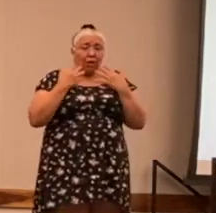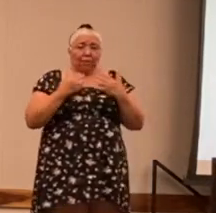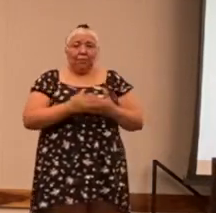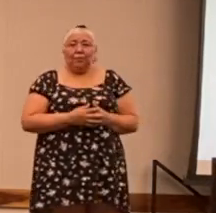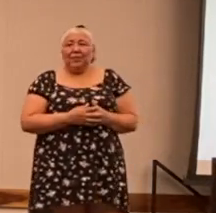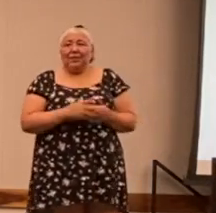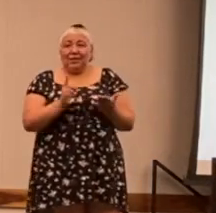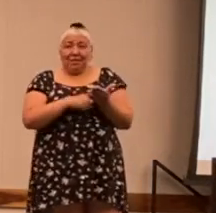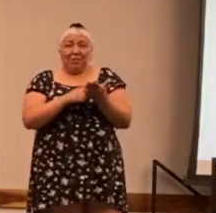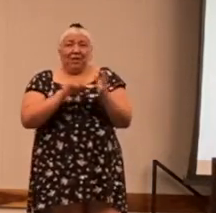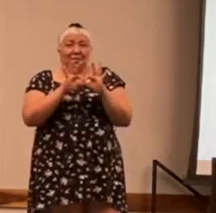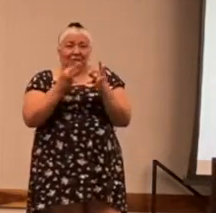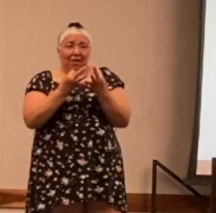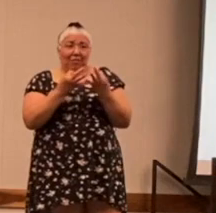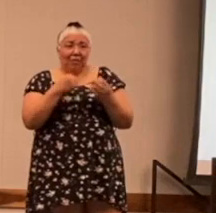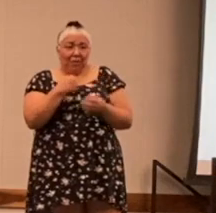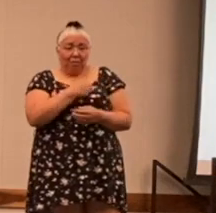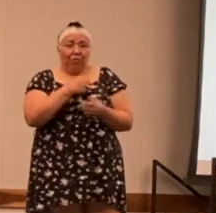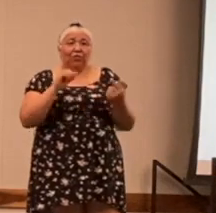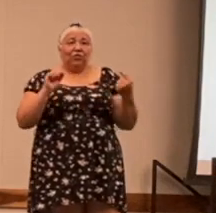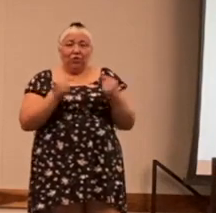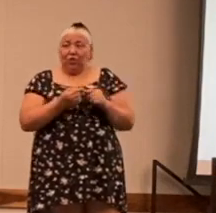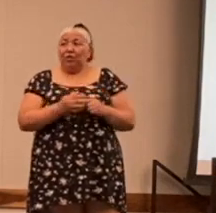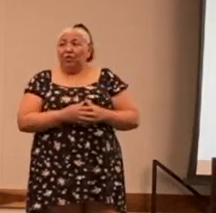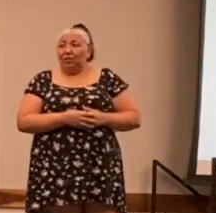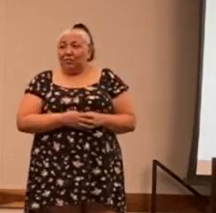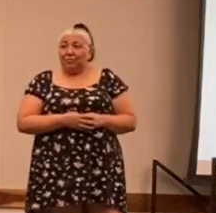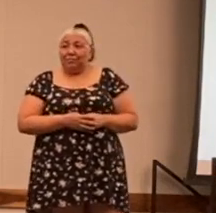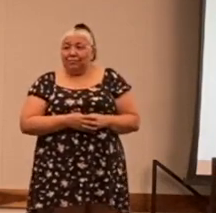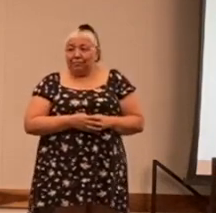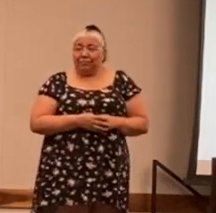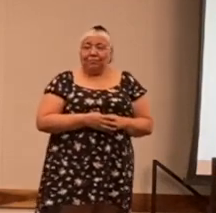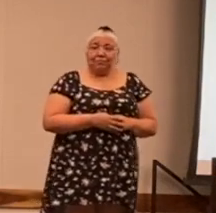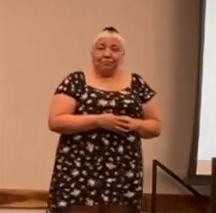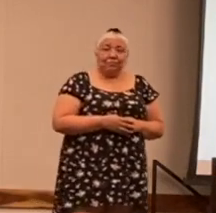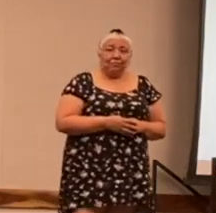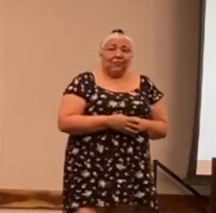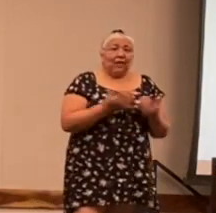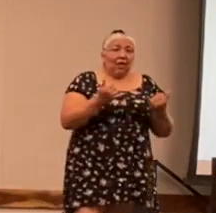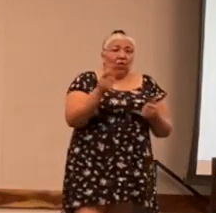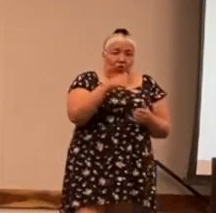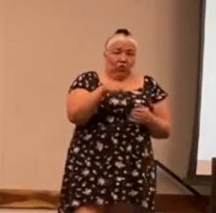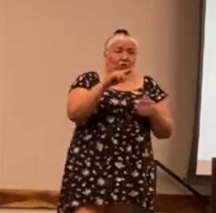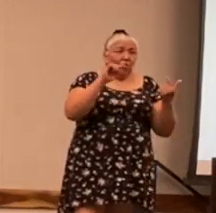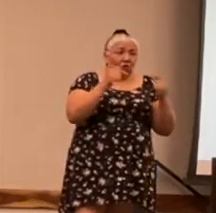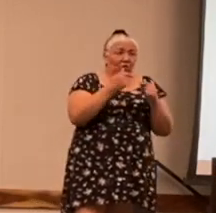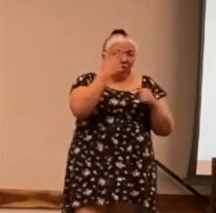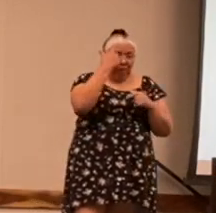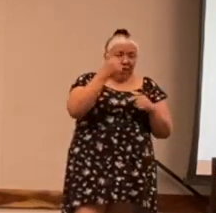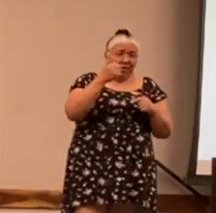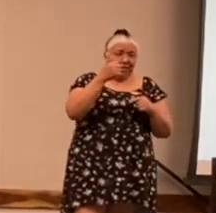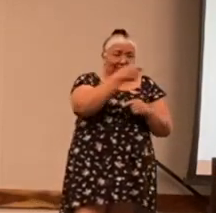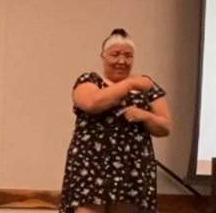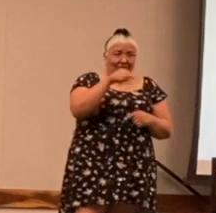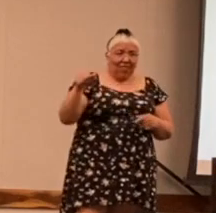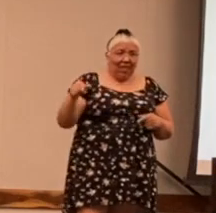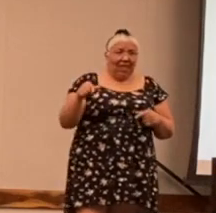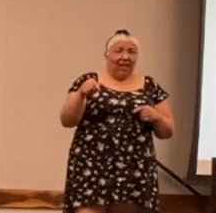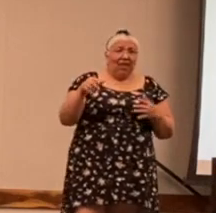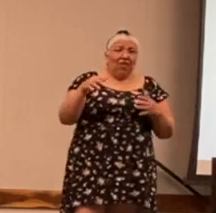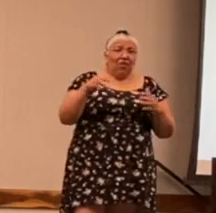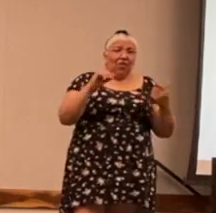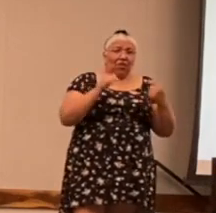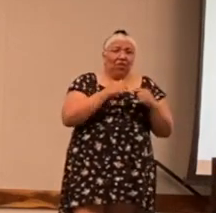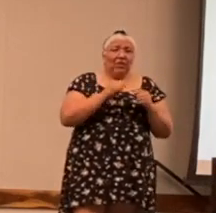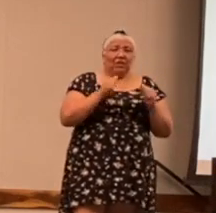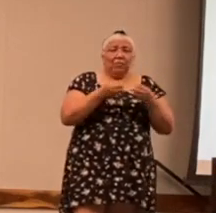Right? Sometimes family members hurt, don't they? Right? So you hurt because they're hurting. It could